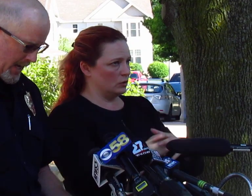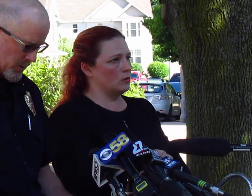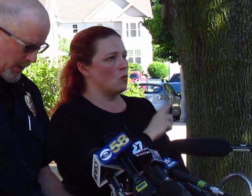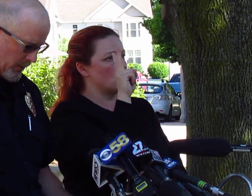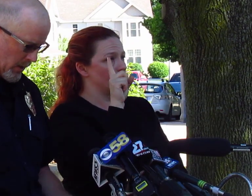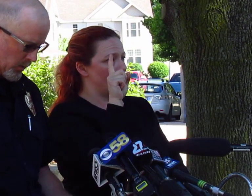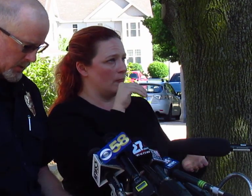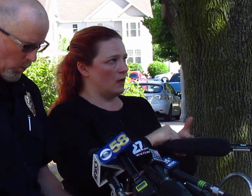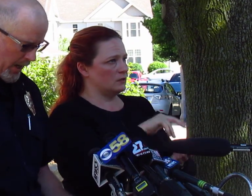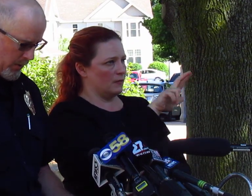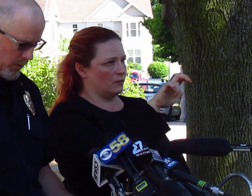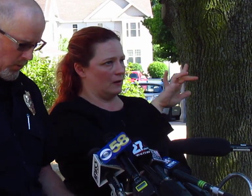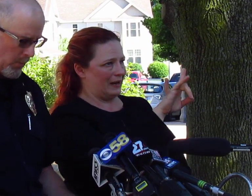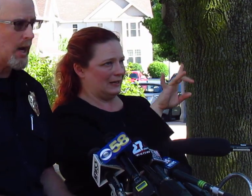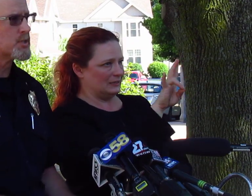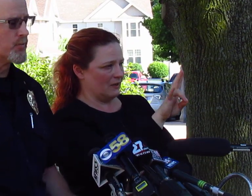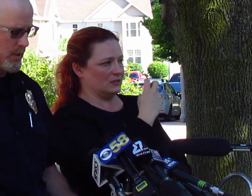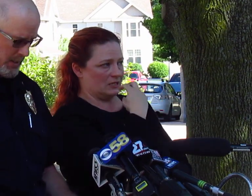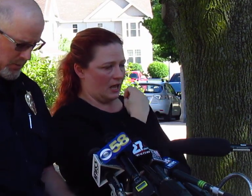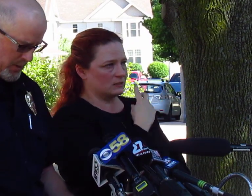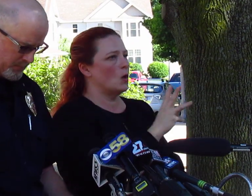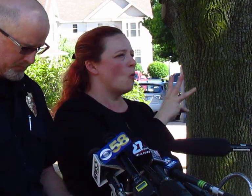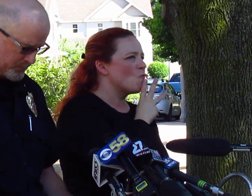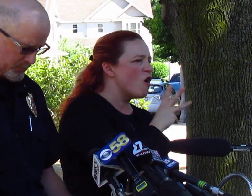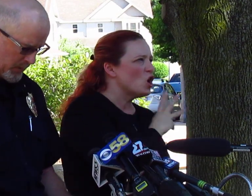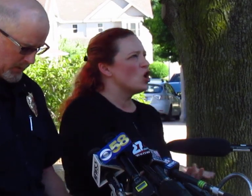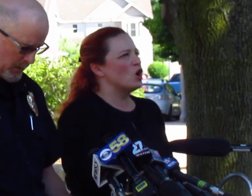1,387 snacks were given out. Water, granola bars, food, etc.